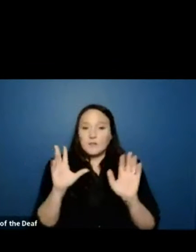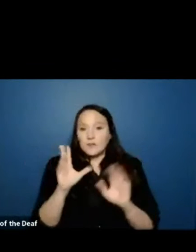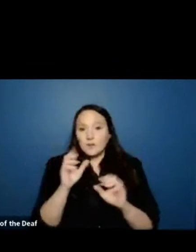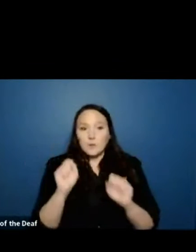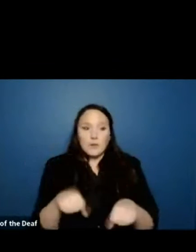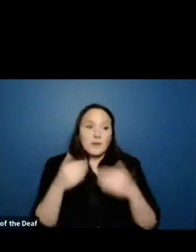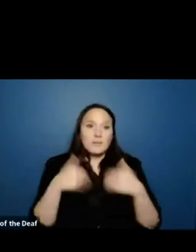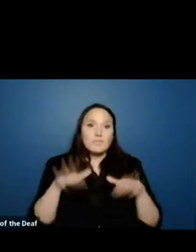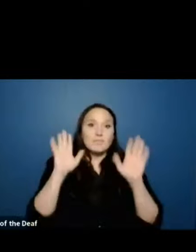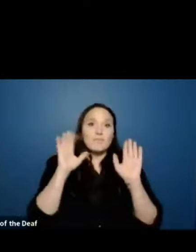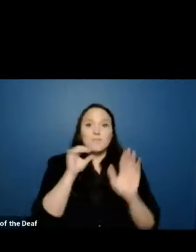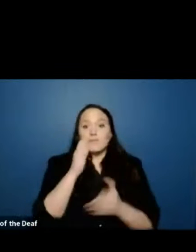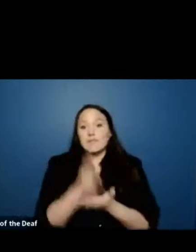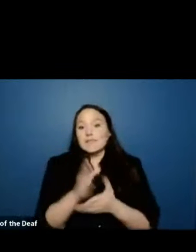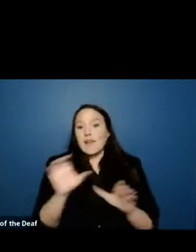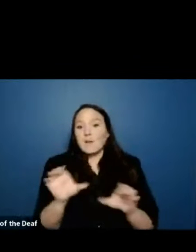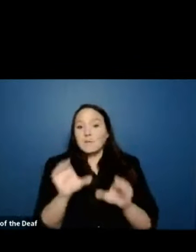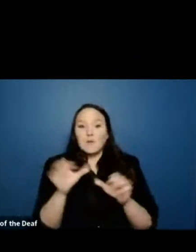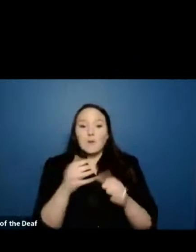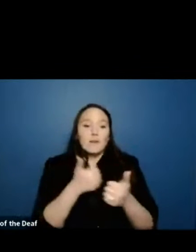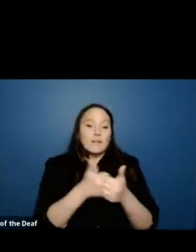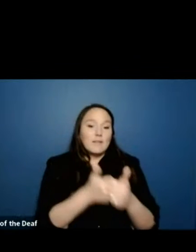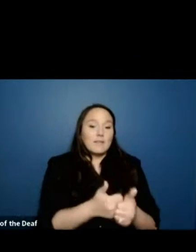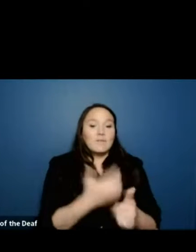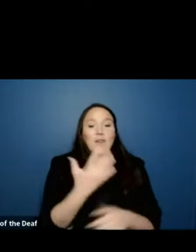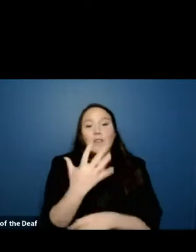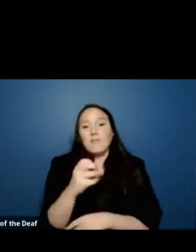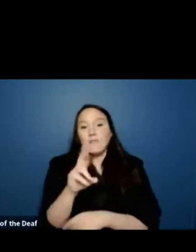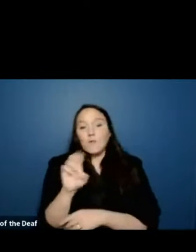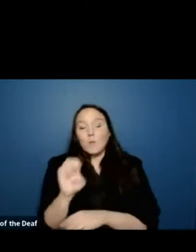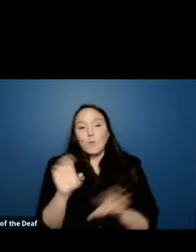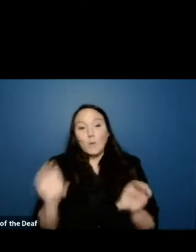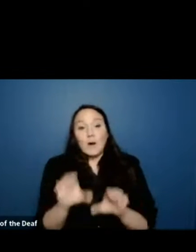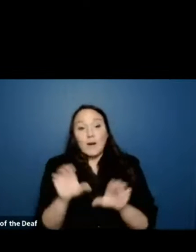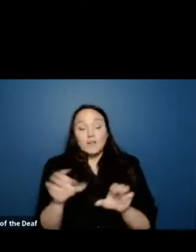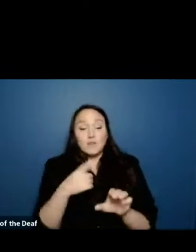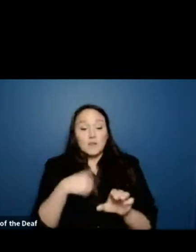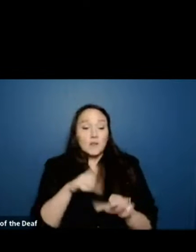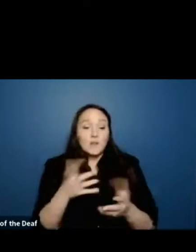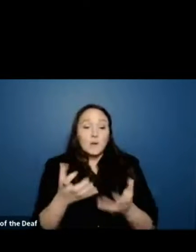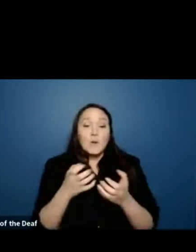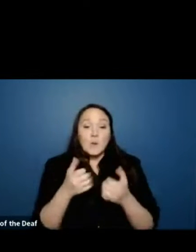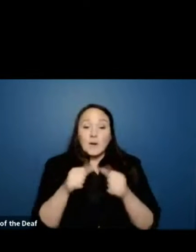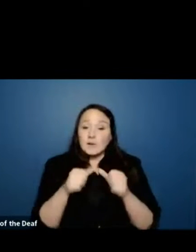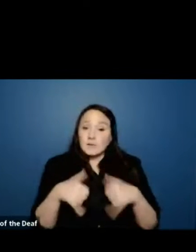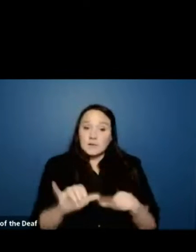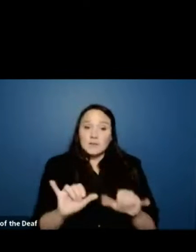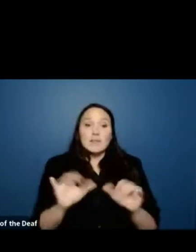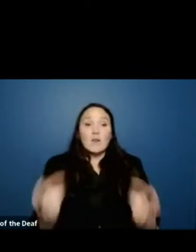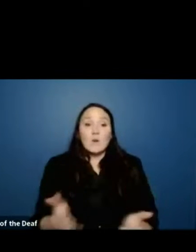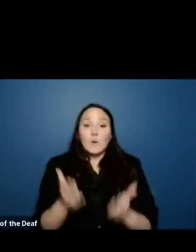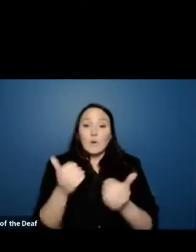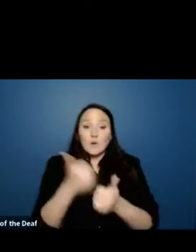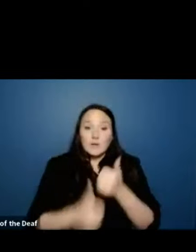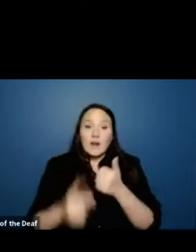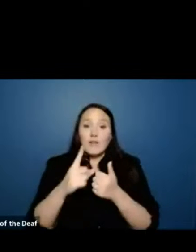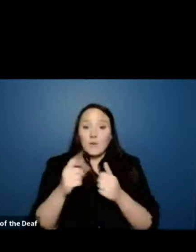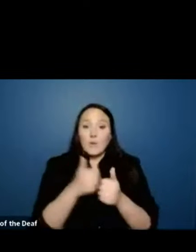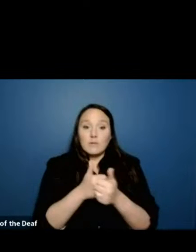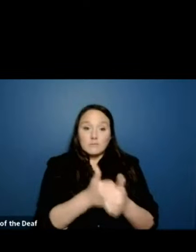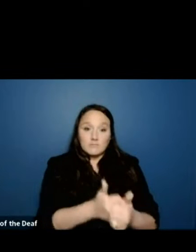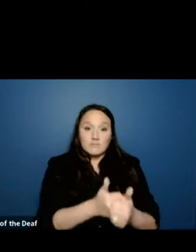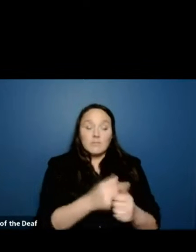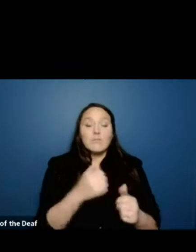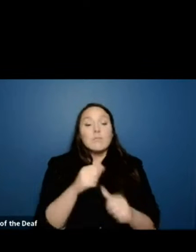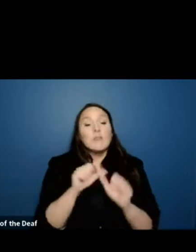loose and stop doing and following the 5 core actions. We want to still encourage everyone to do that so that we can